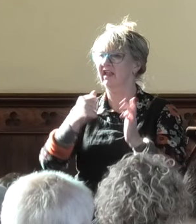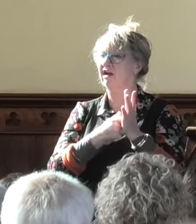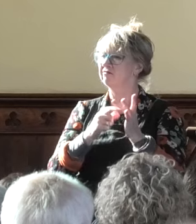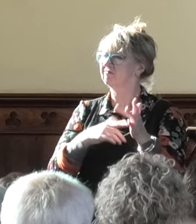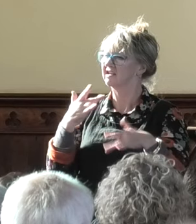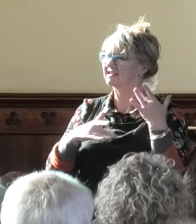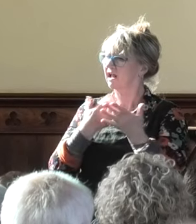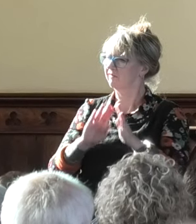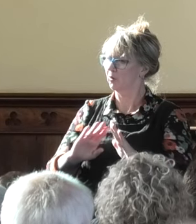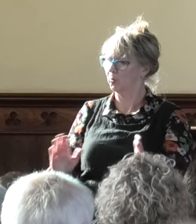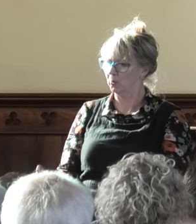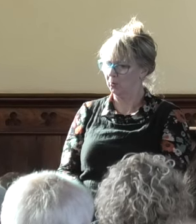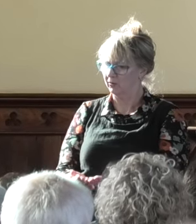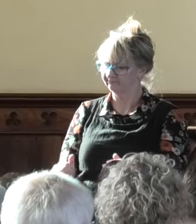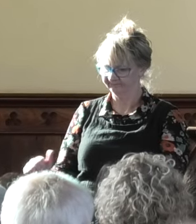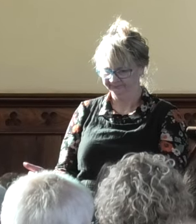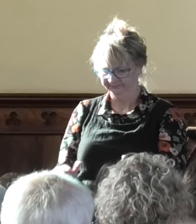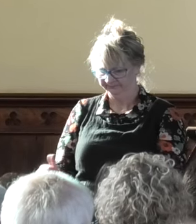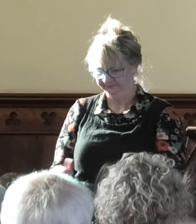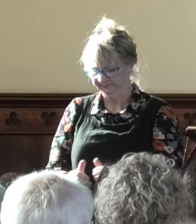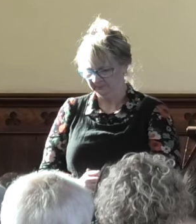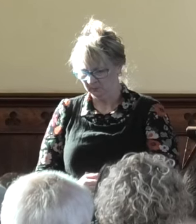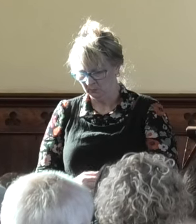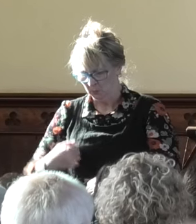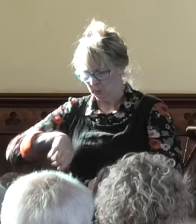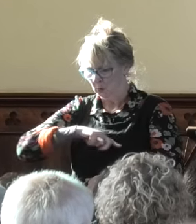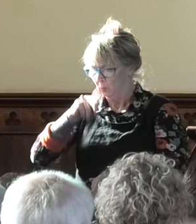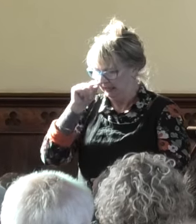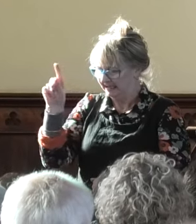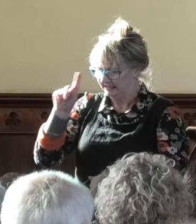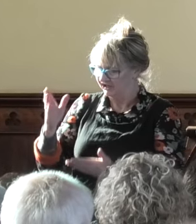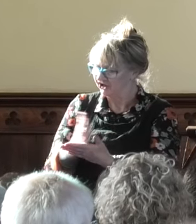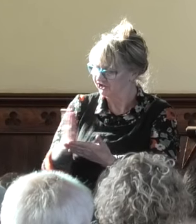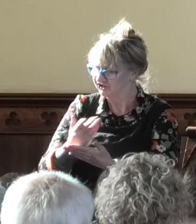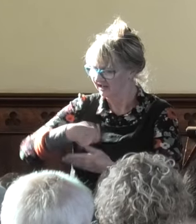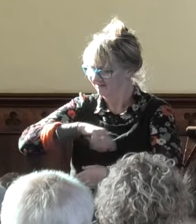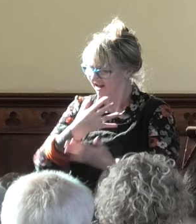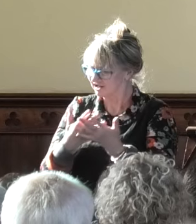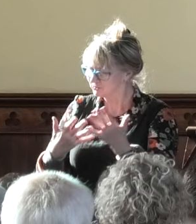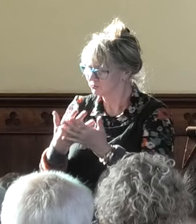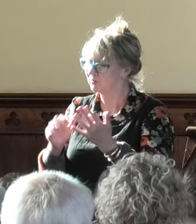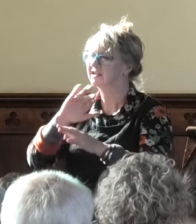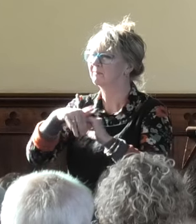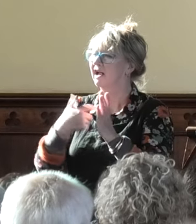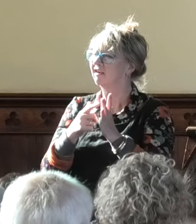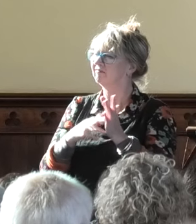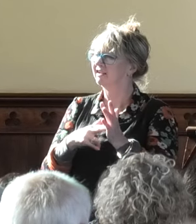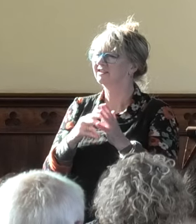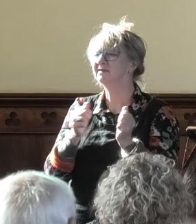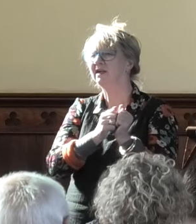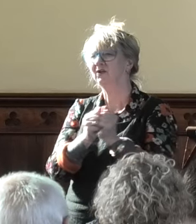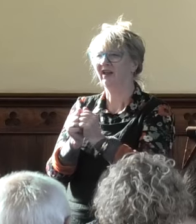earth has come to an end, but also that we can today share our stories of Rin and just be together.